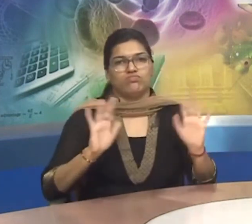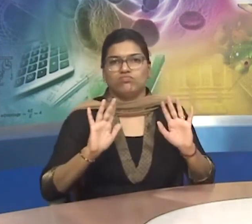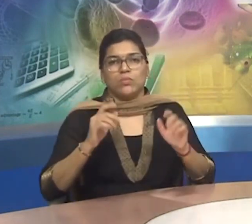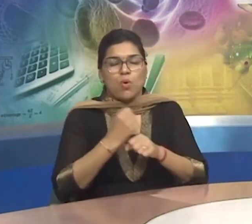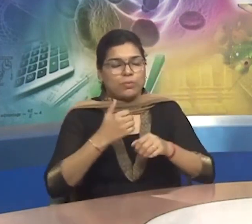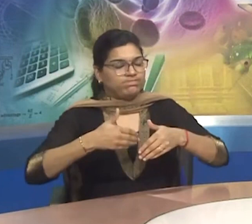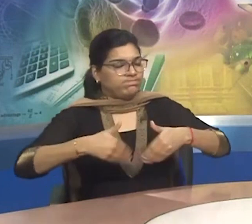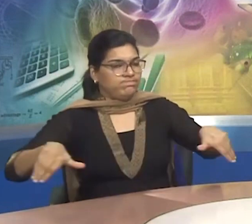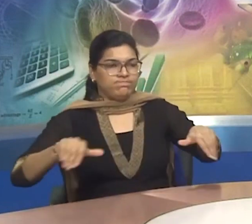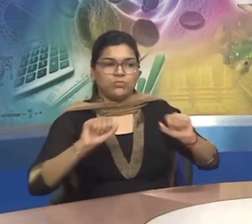cannot interfere